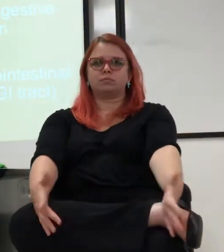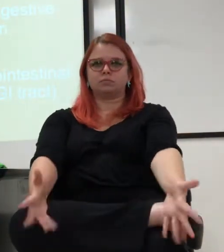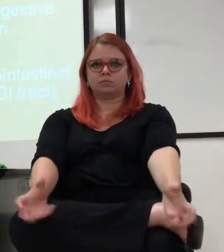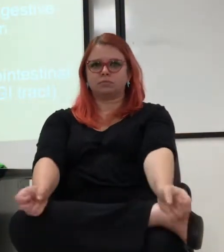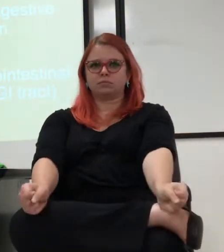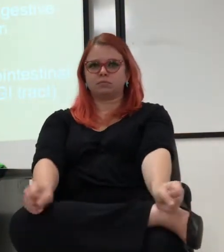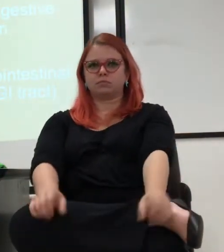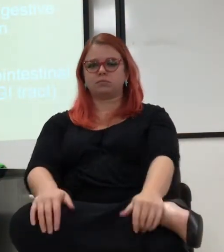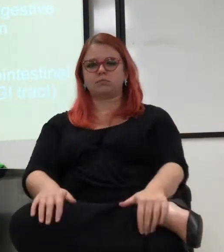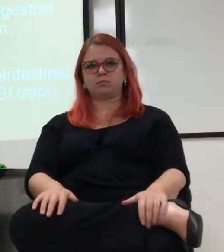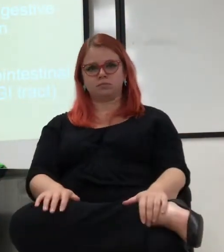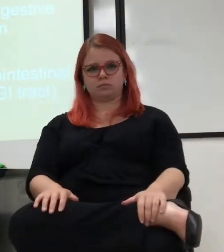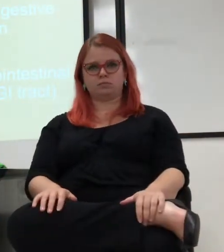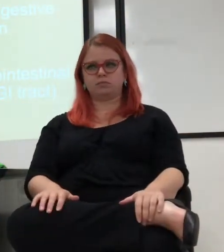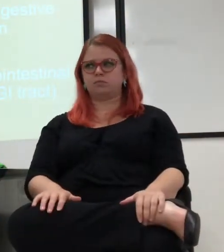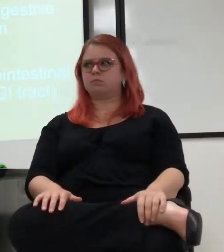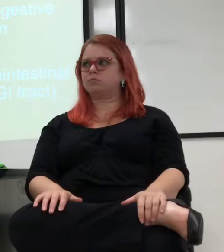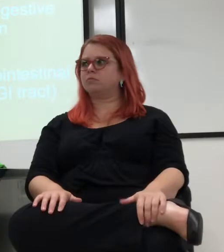still doesn't work.